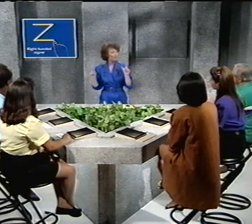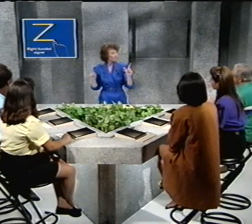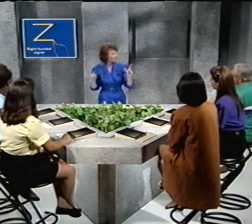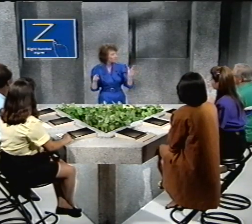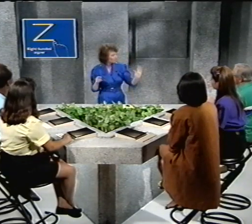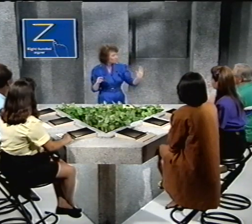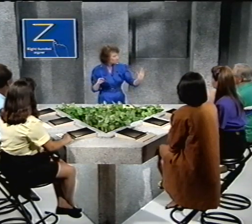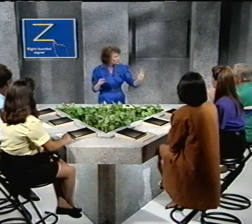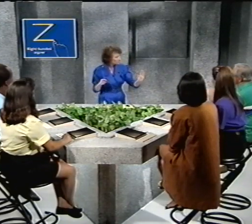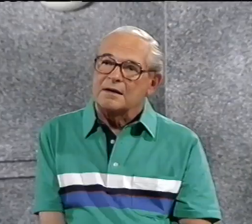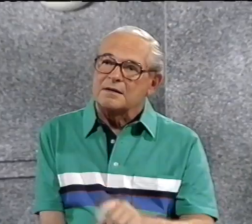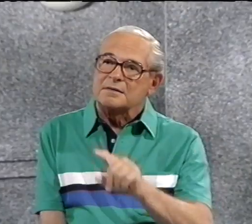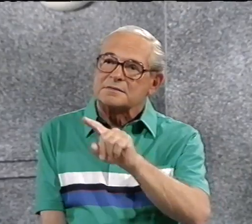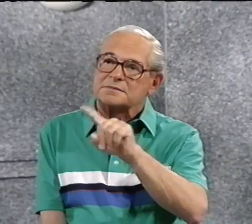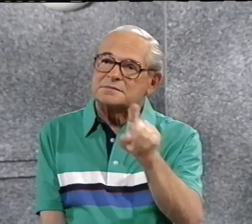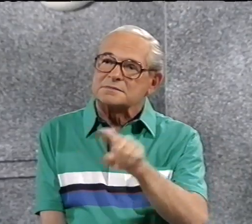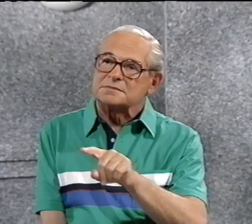If you're left-handed, show us.